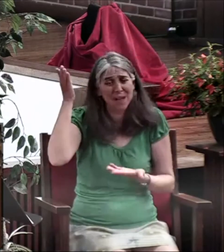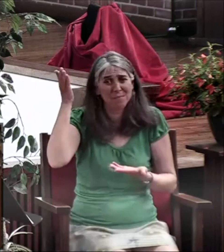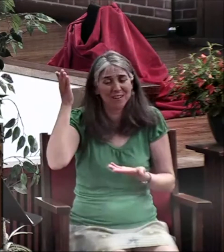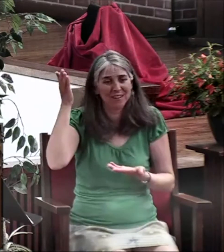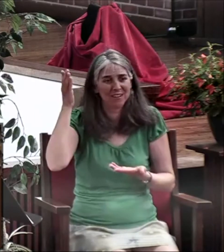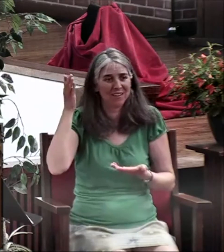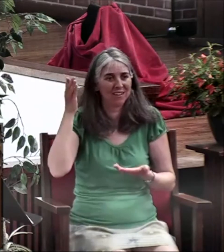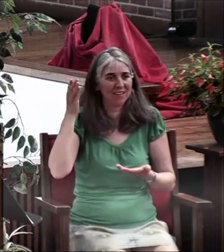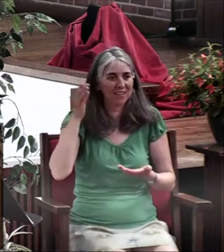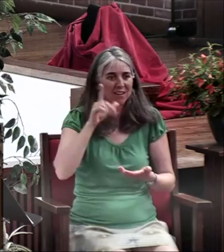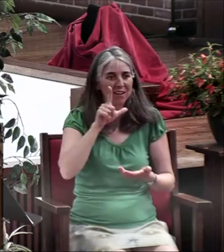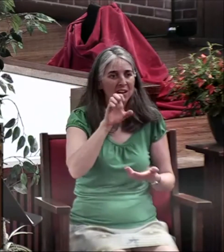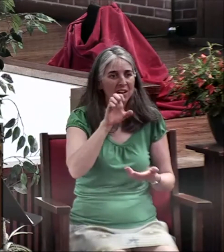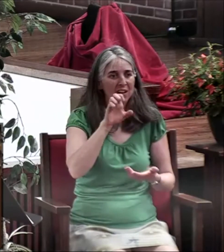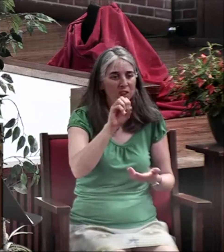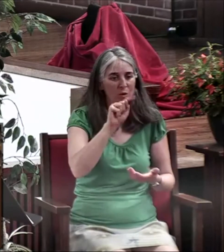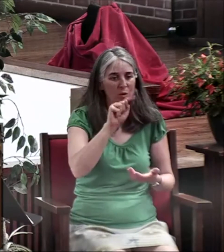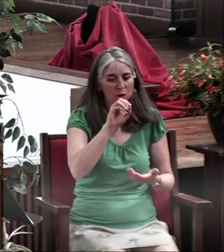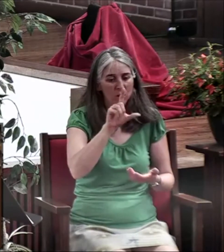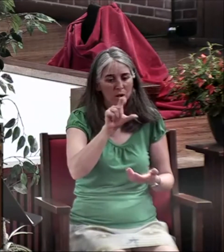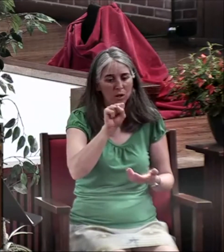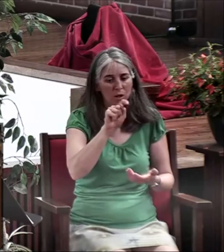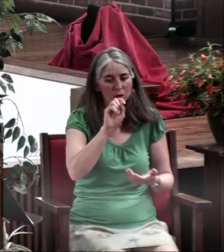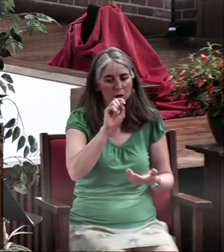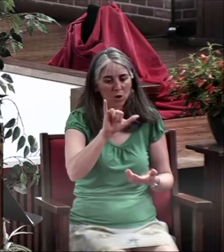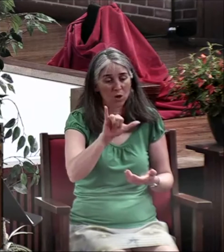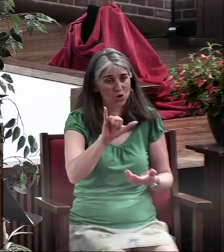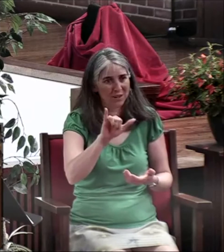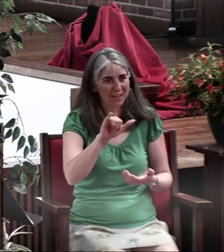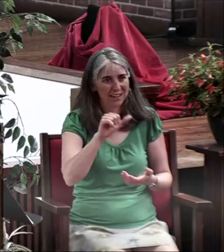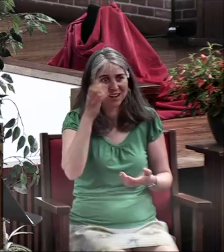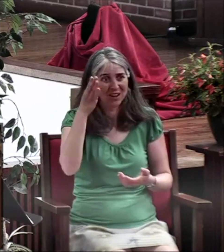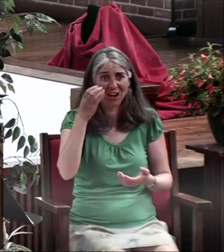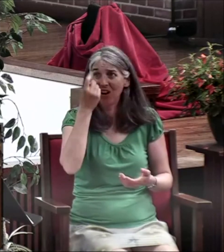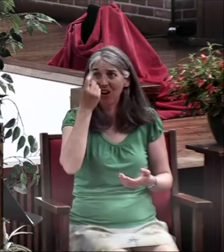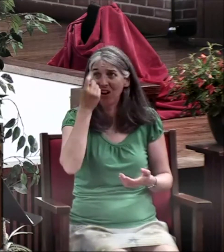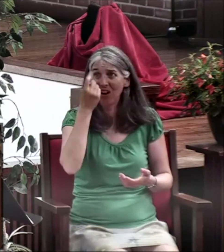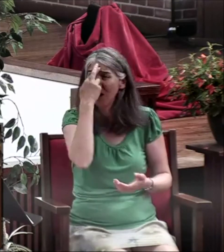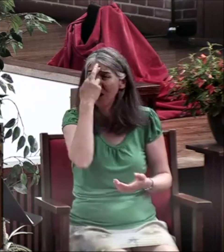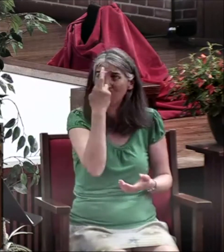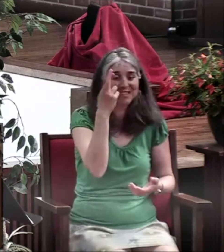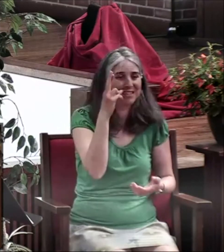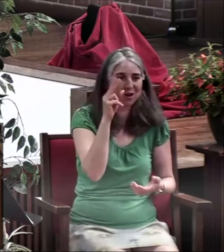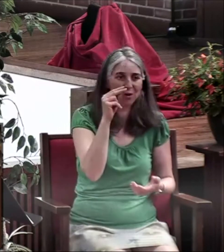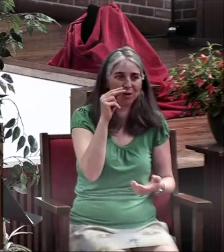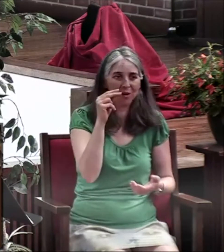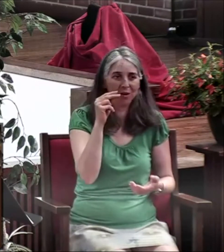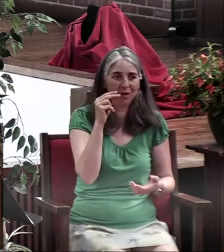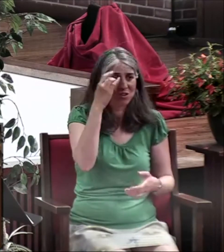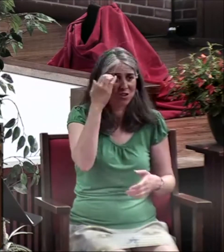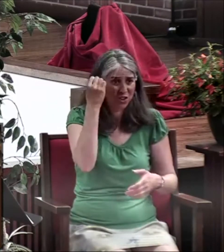was Leo Tolstoy who said, God cannot be understood by logical reasoning, but only by submission.